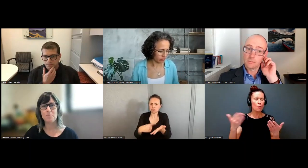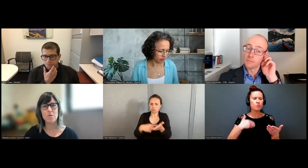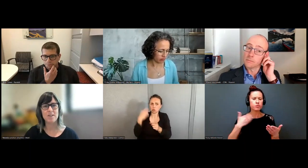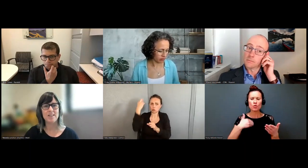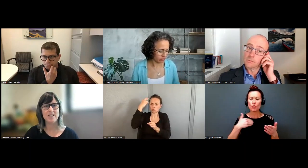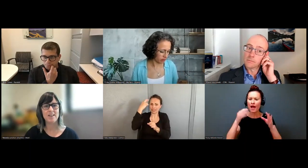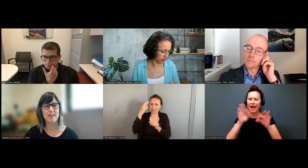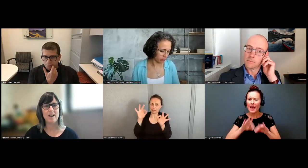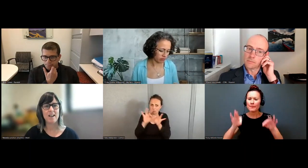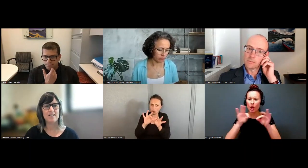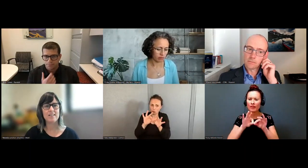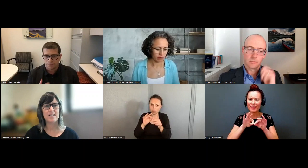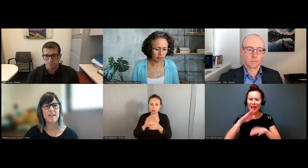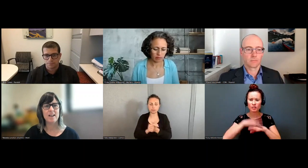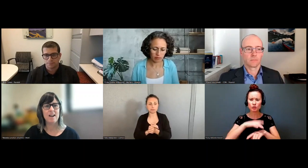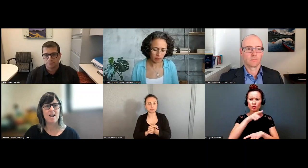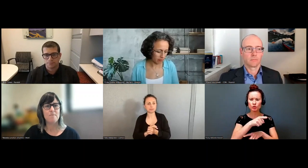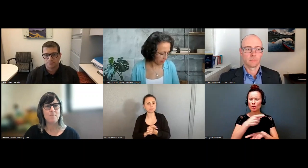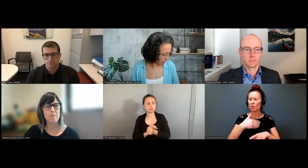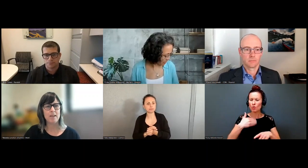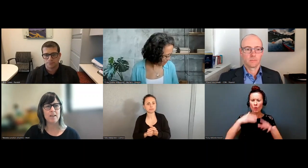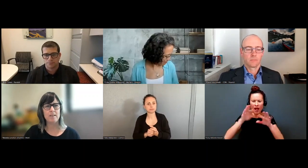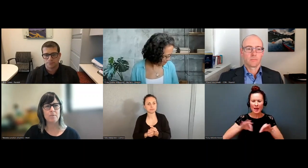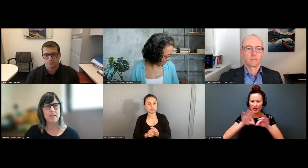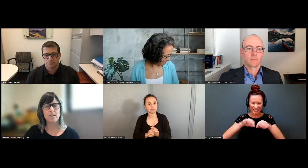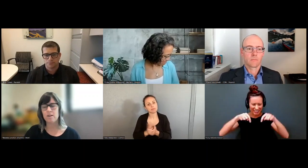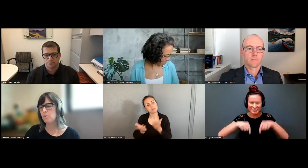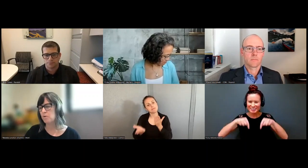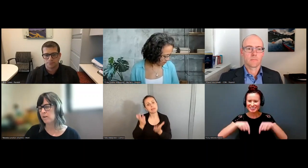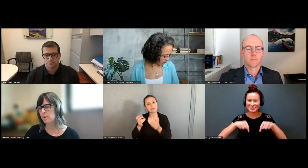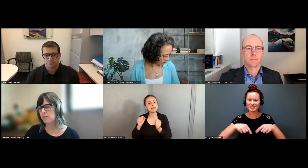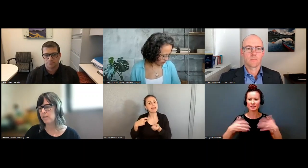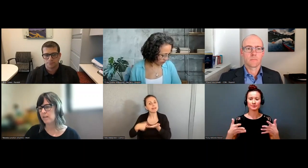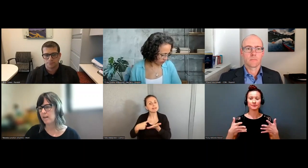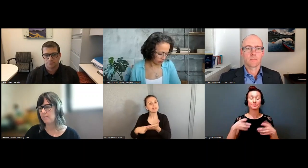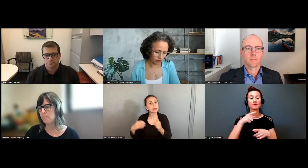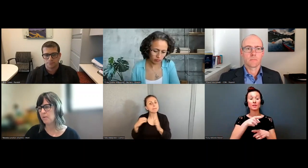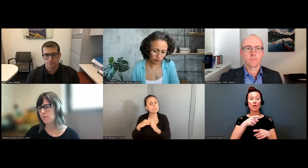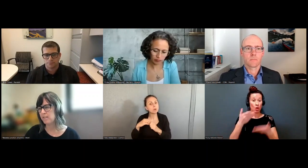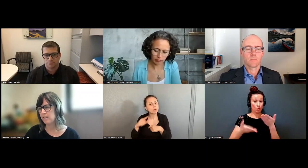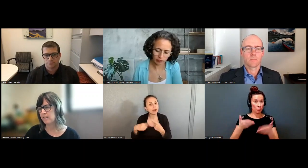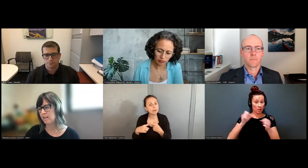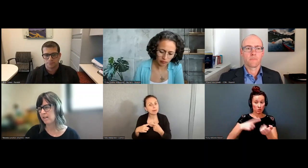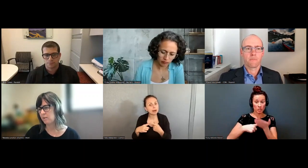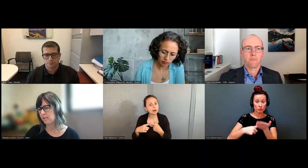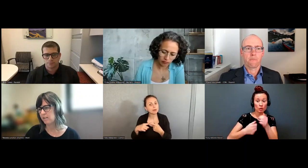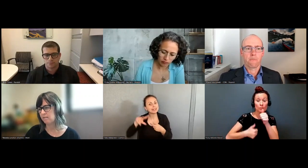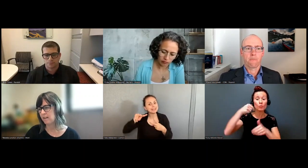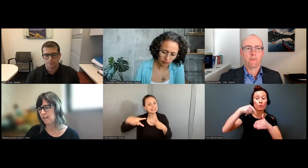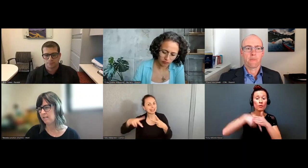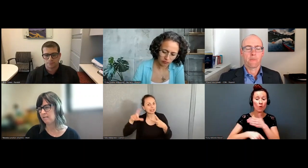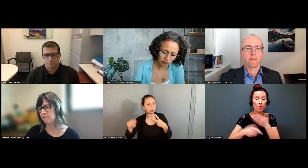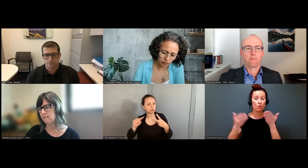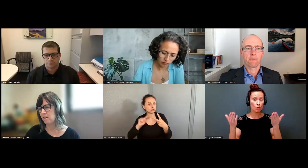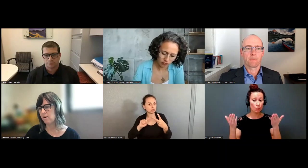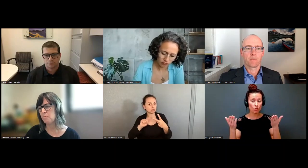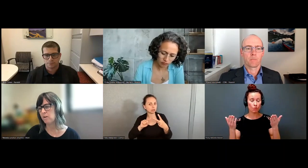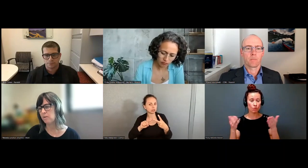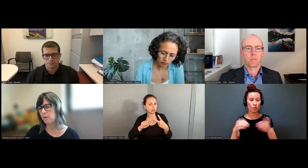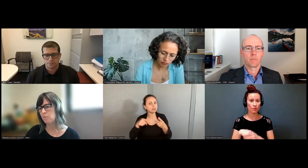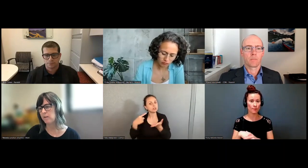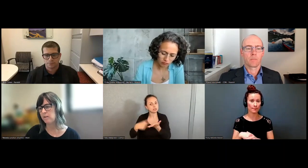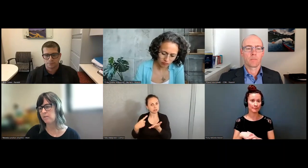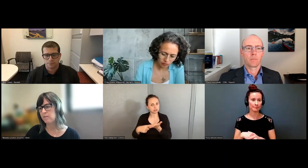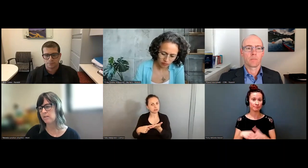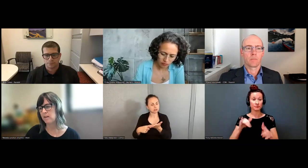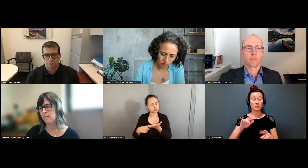it's important here, and maybe we can talk more about, move into the second question and talk more